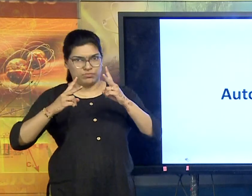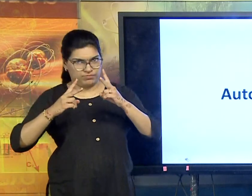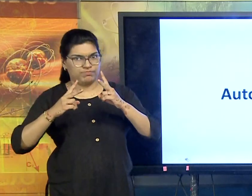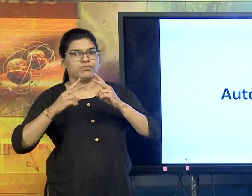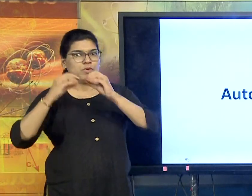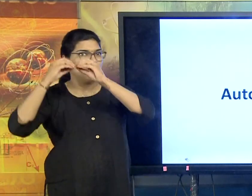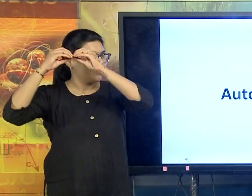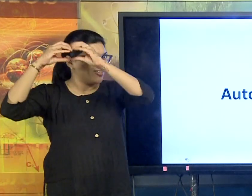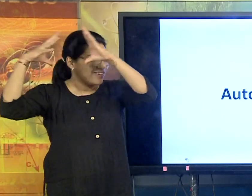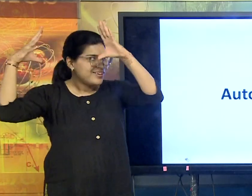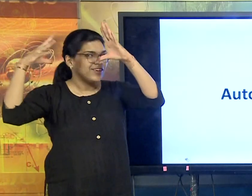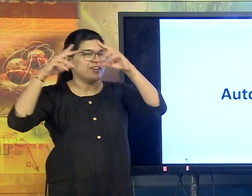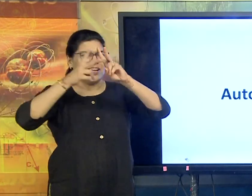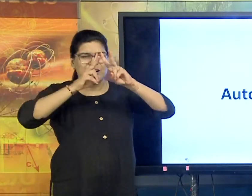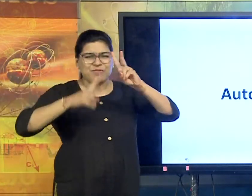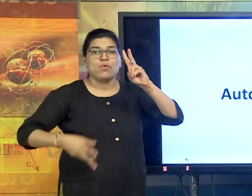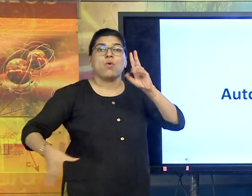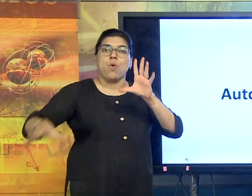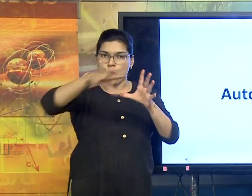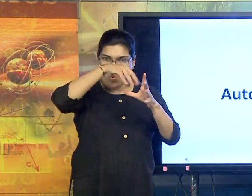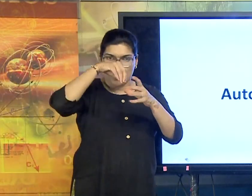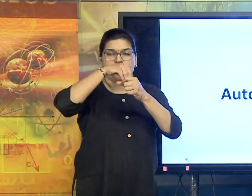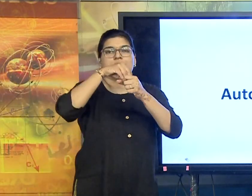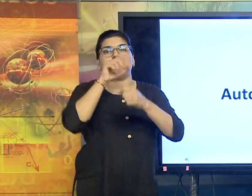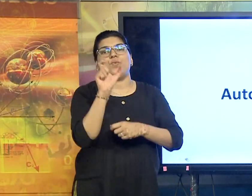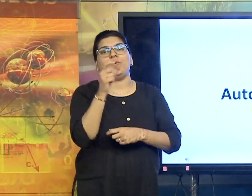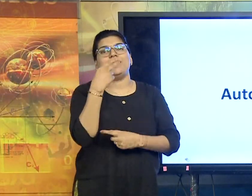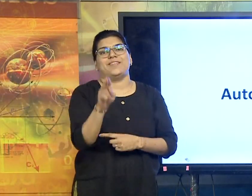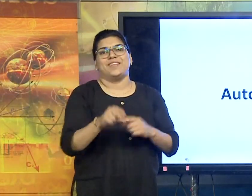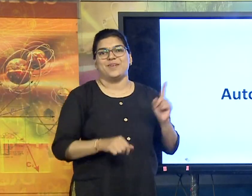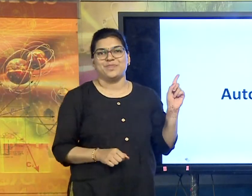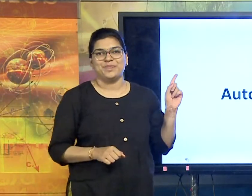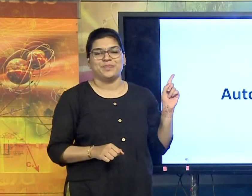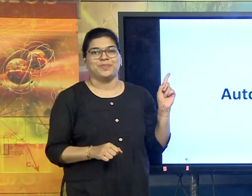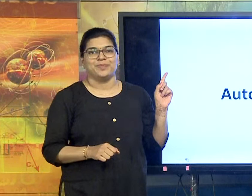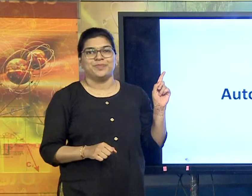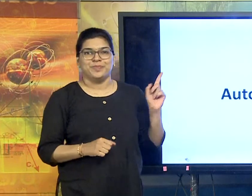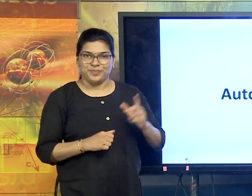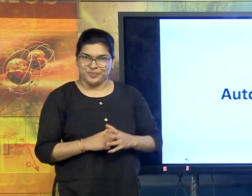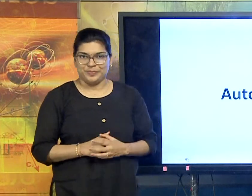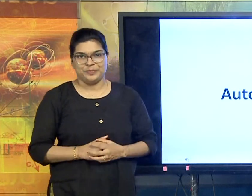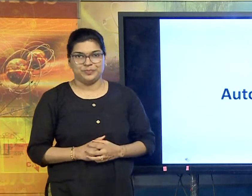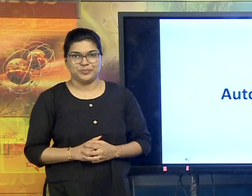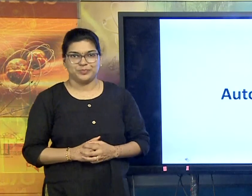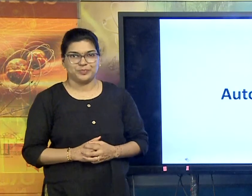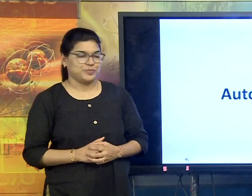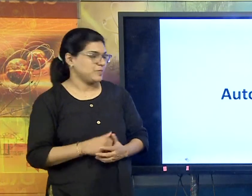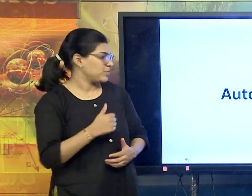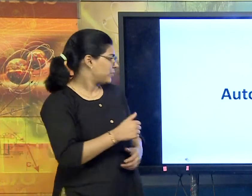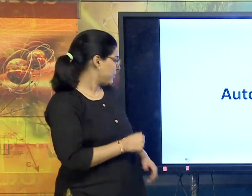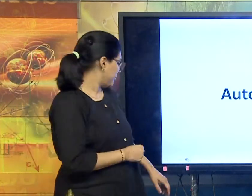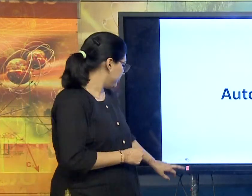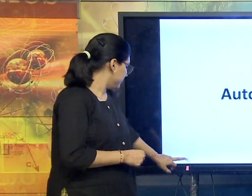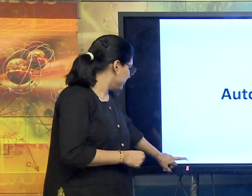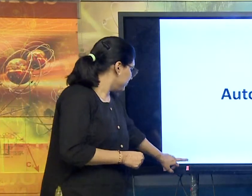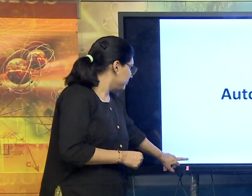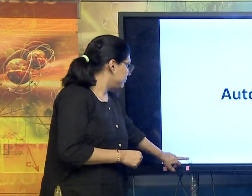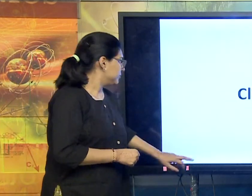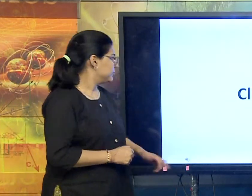available. Sometimes the balloon shape, the bubble shape, square, rectangle, all these shapes are known